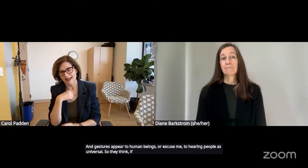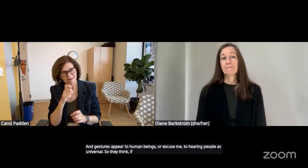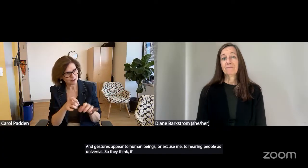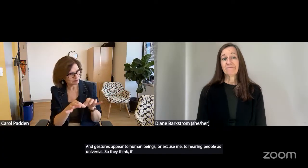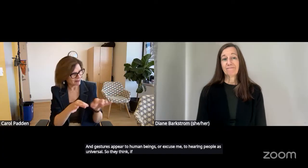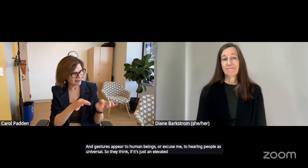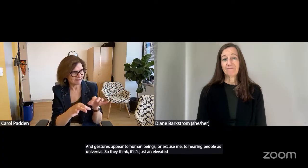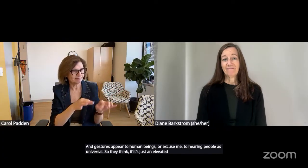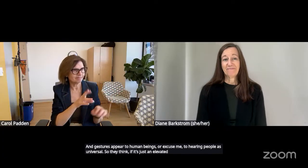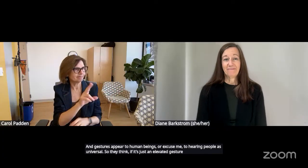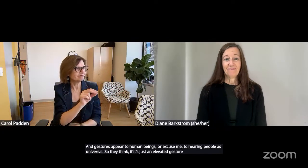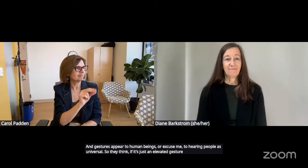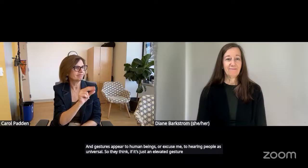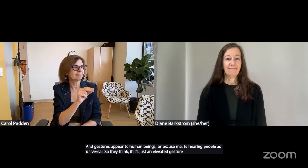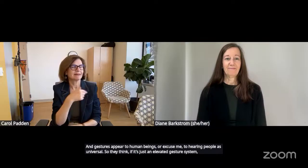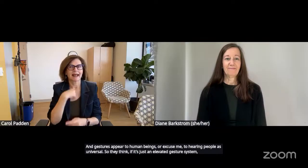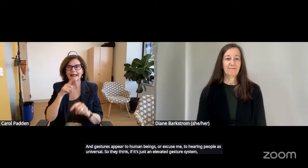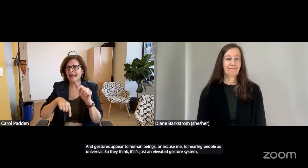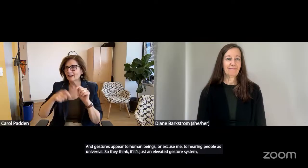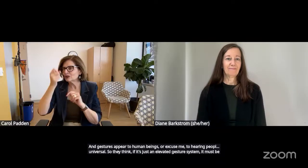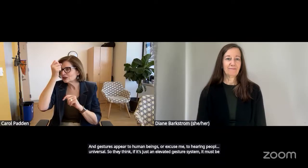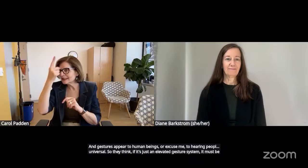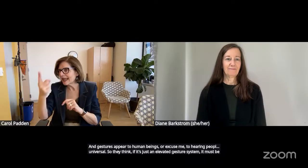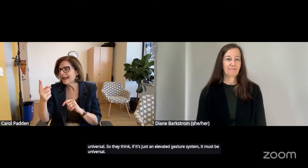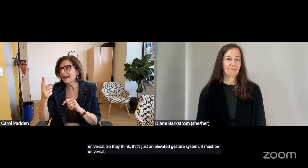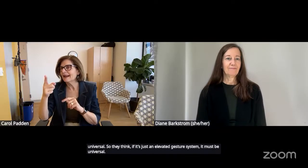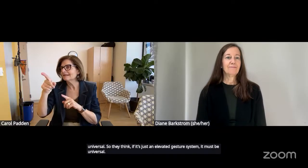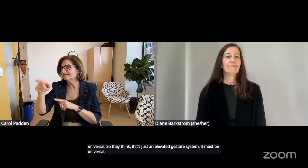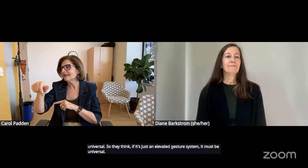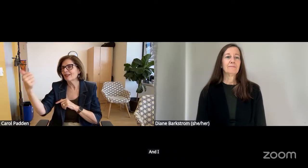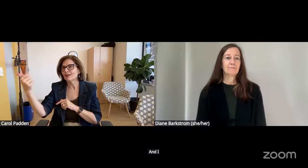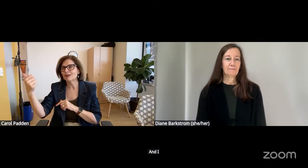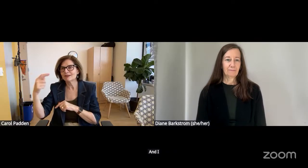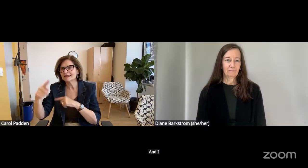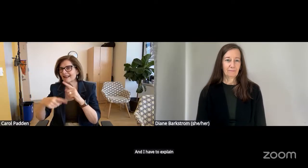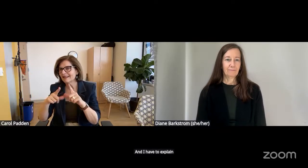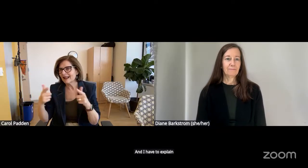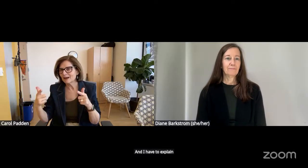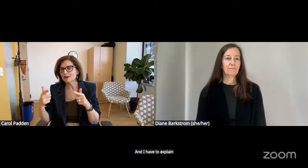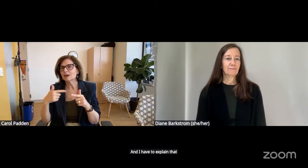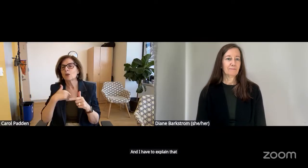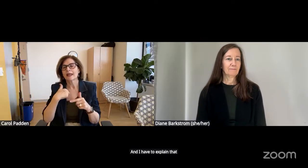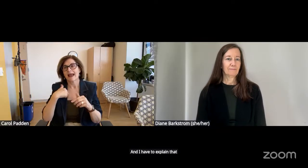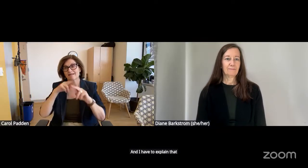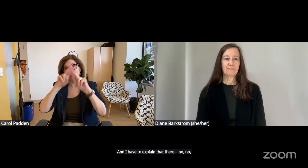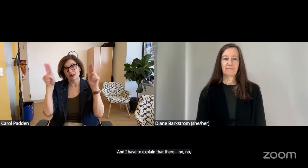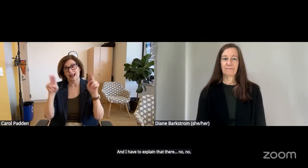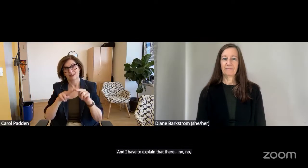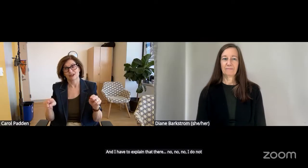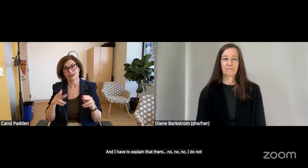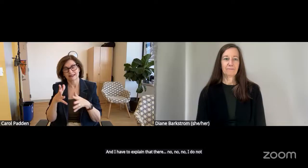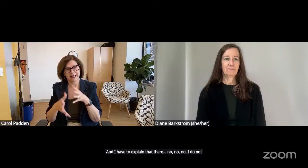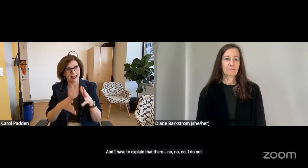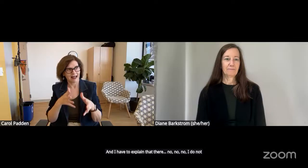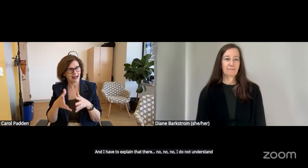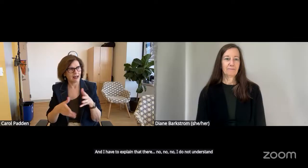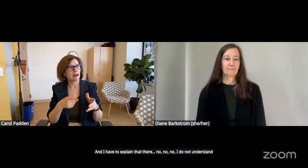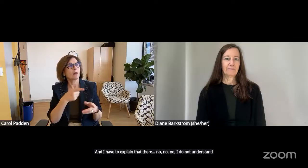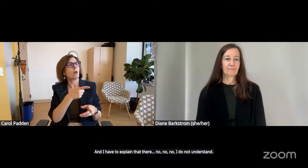elevated gesture system, it must be universal. And I have to explain that no, no, no. I do not understand other